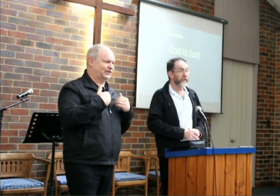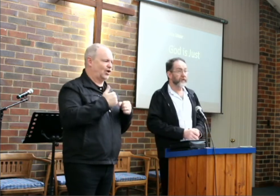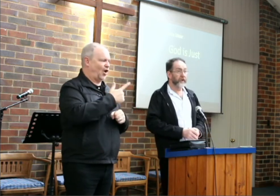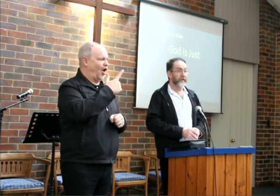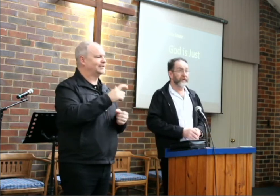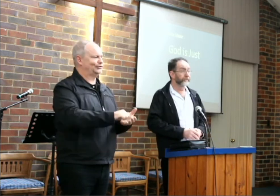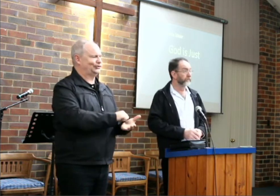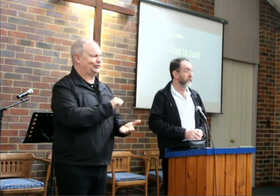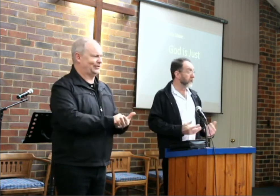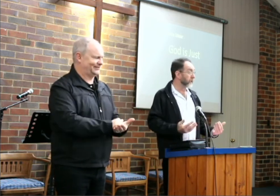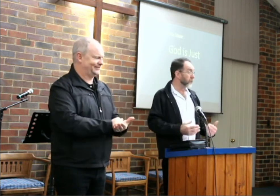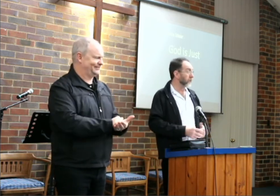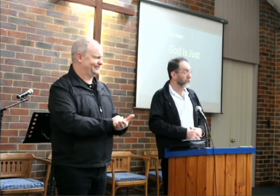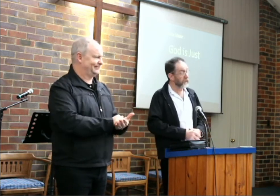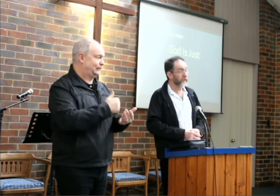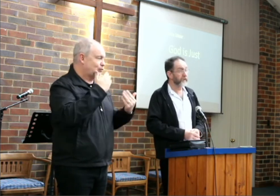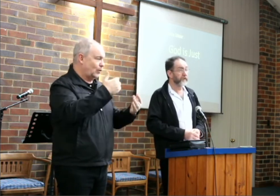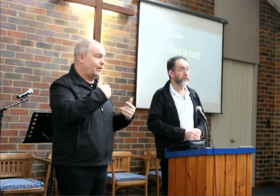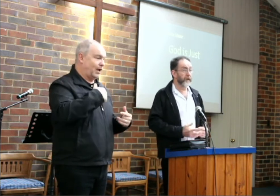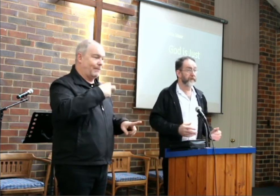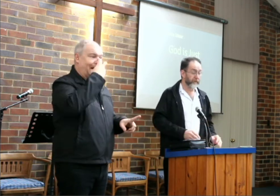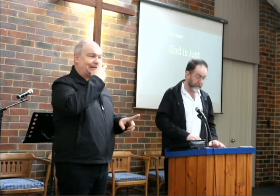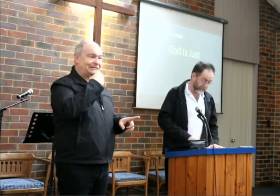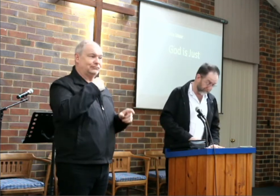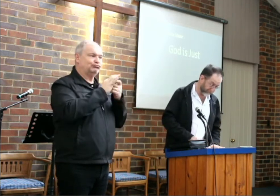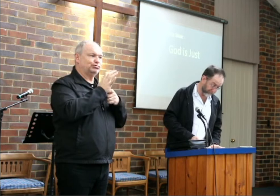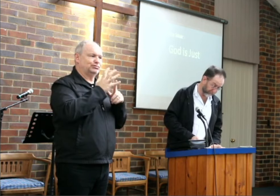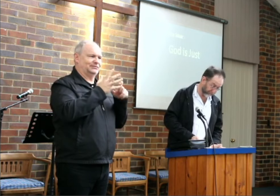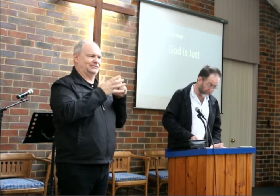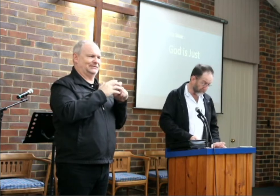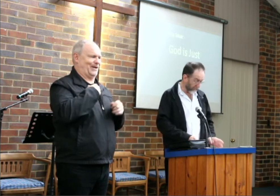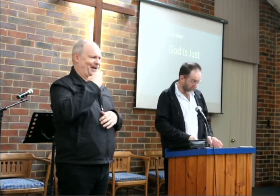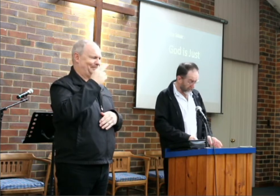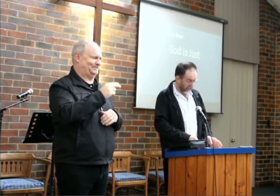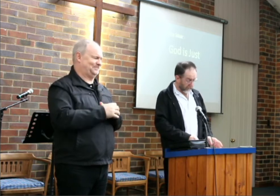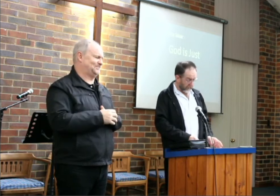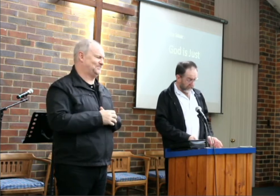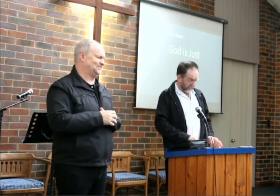God is just. If you don't know me, I'm one of the elders, and my name's Bruce.